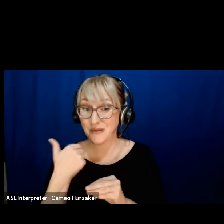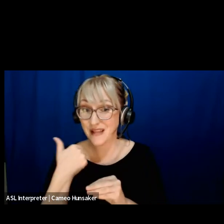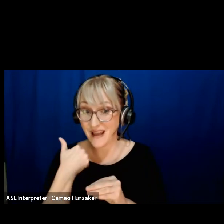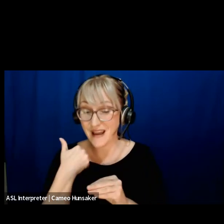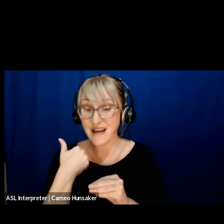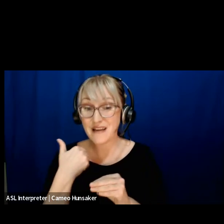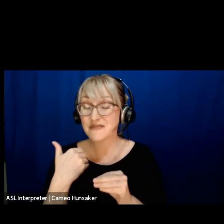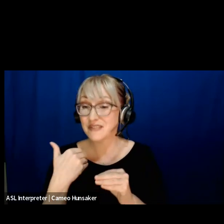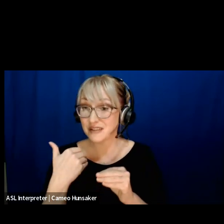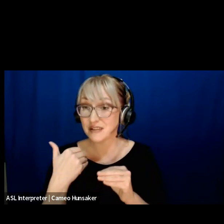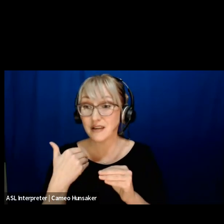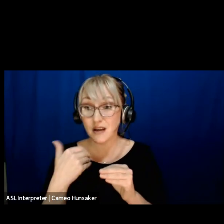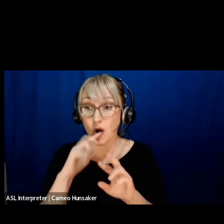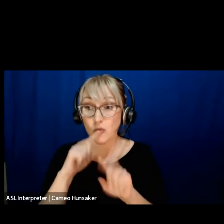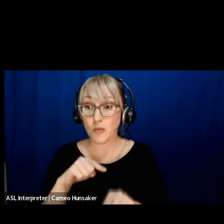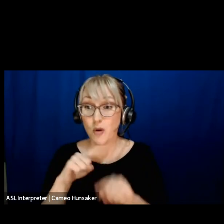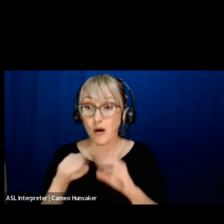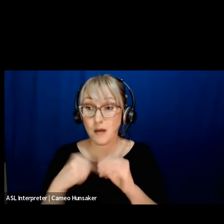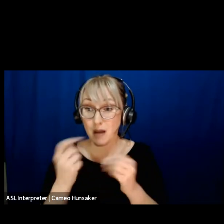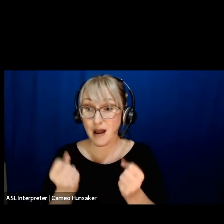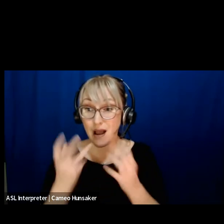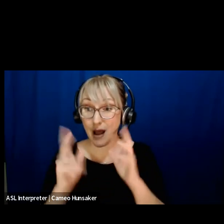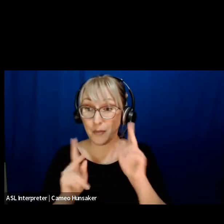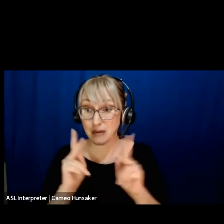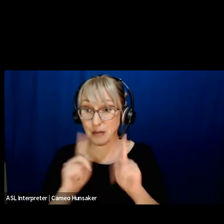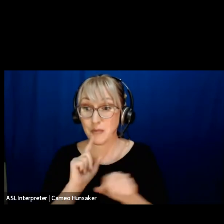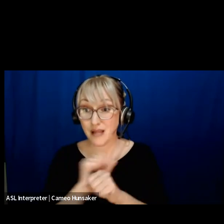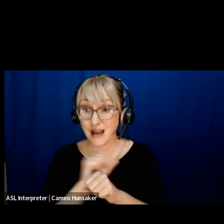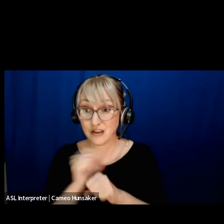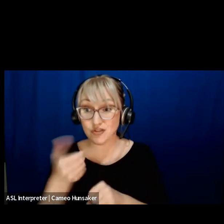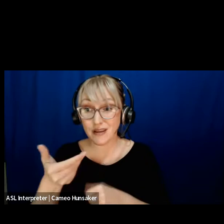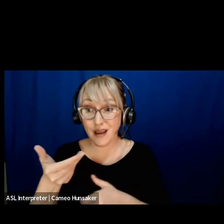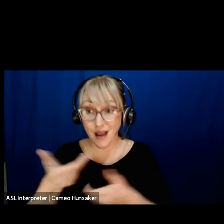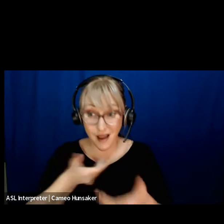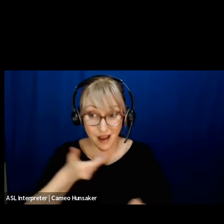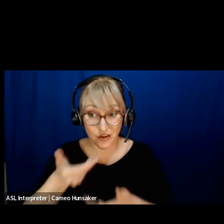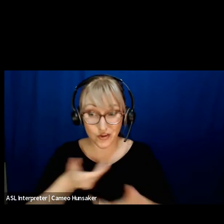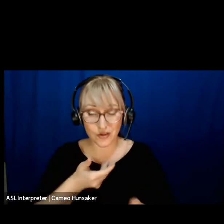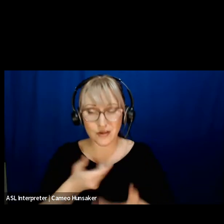people we actually hired. A